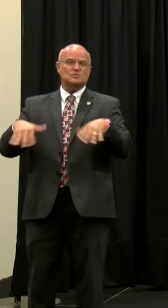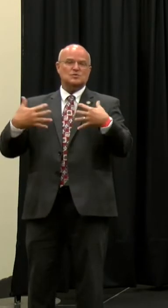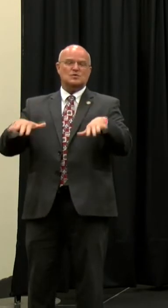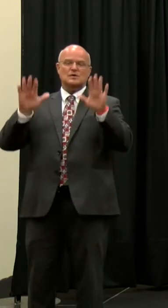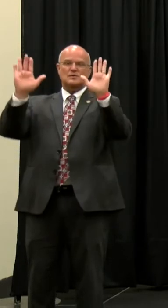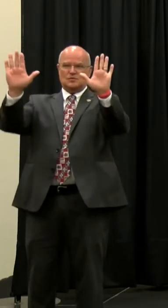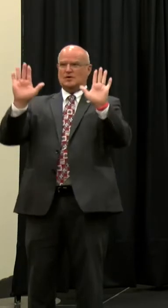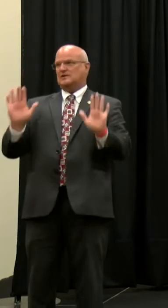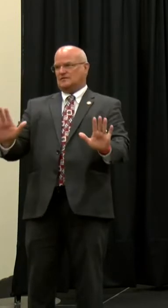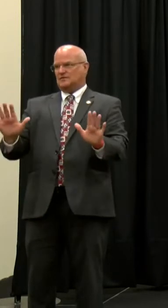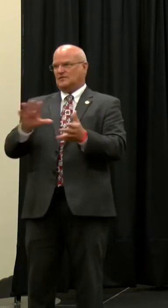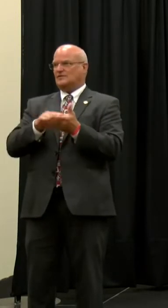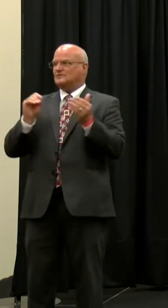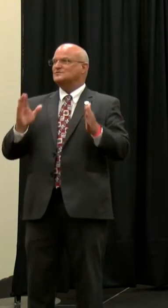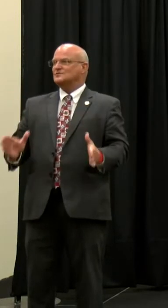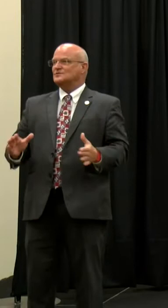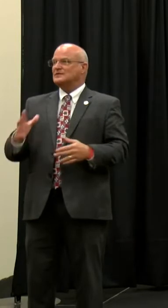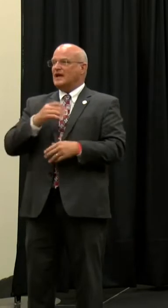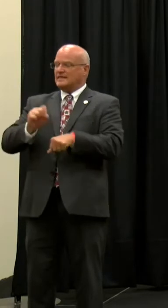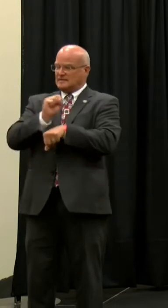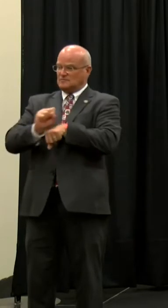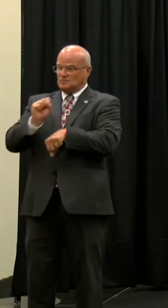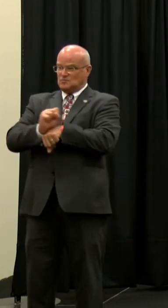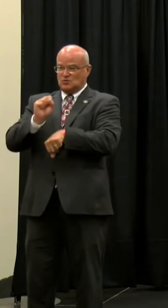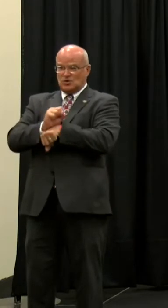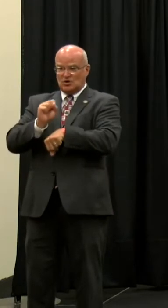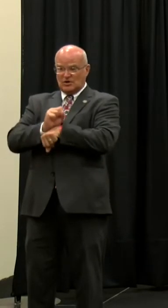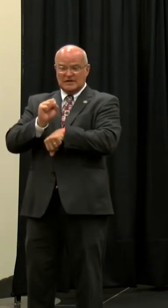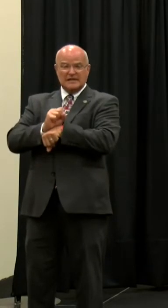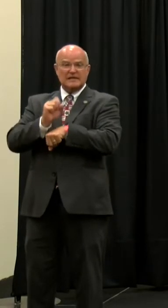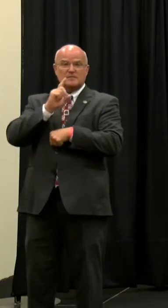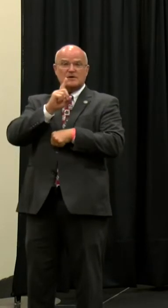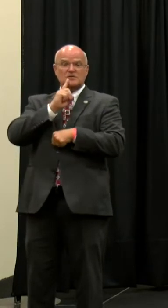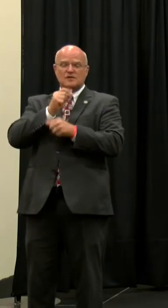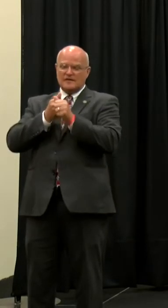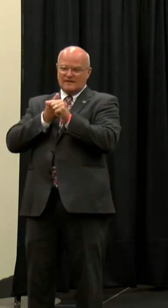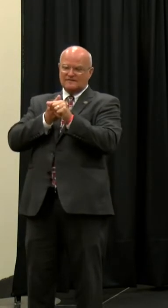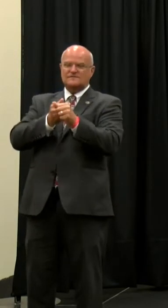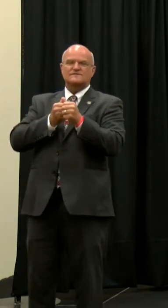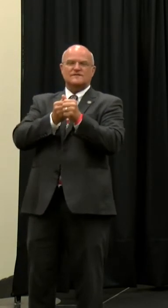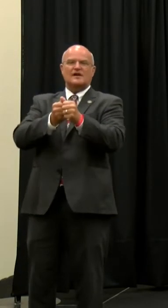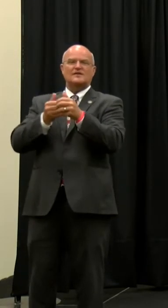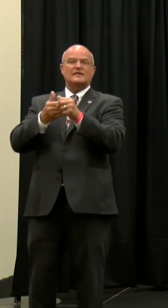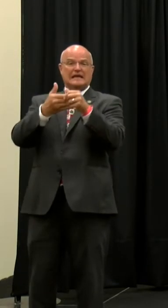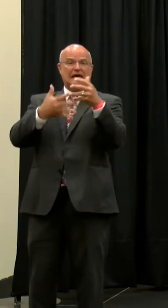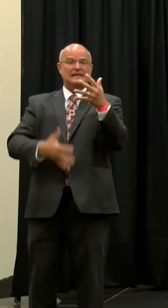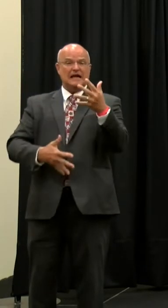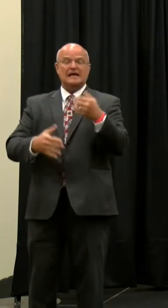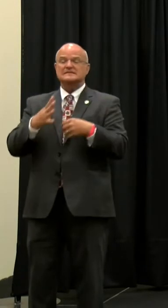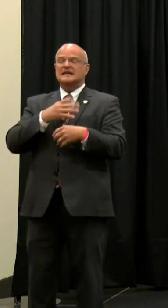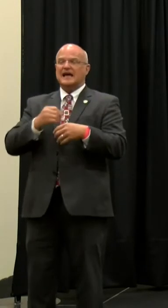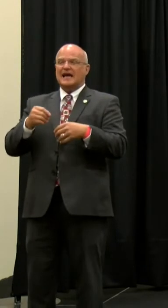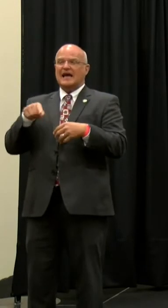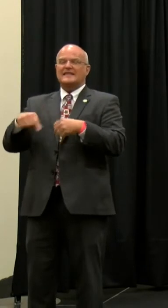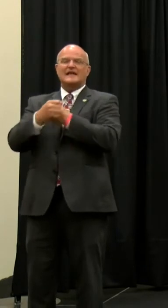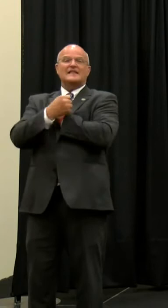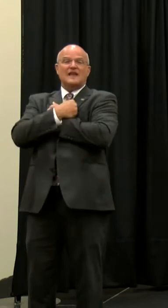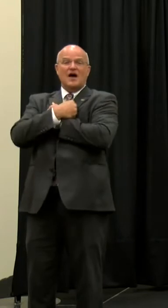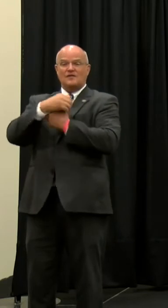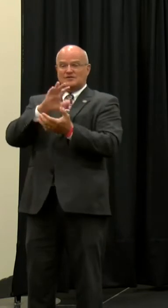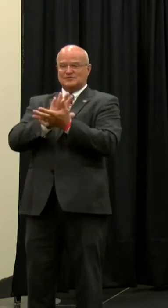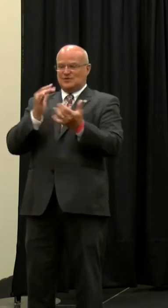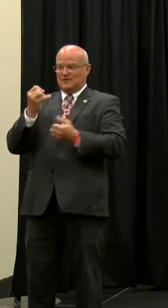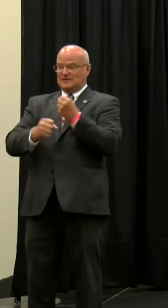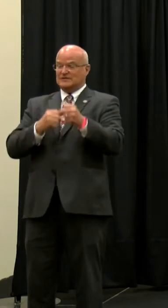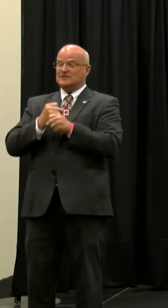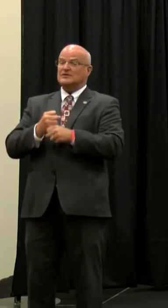are, how they're working hard to make sure that they follow the guidelines, and they're loving school this